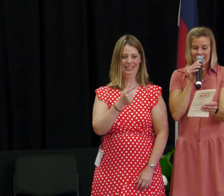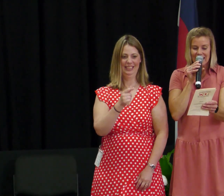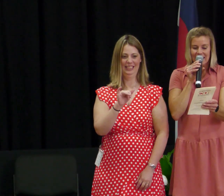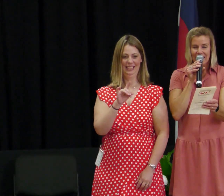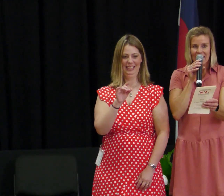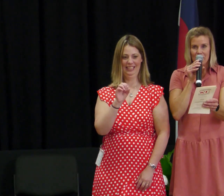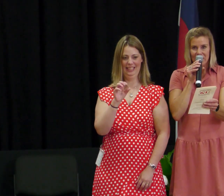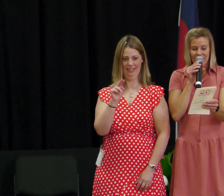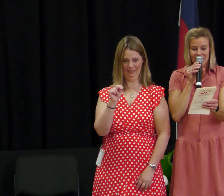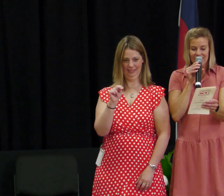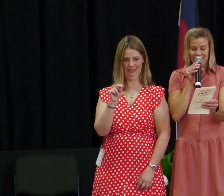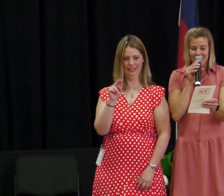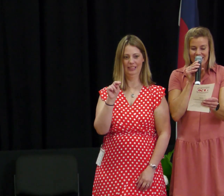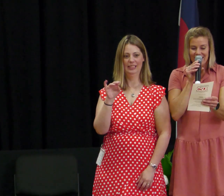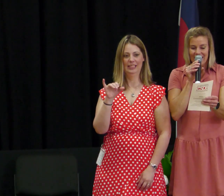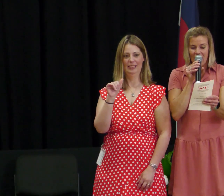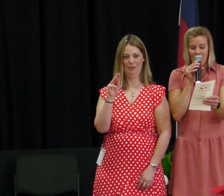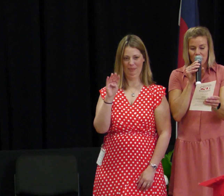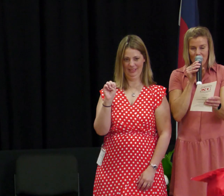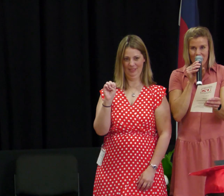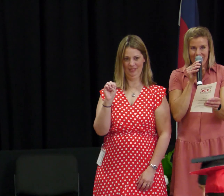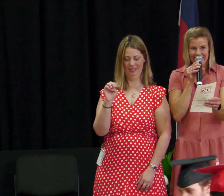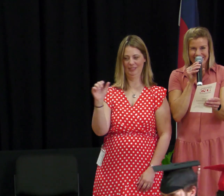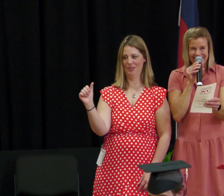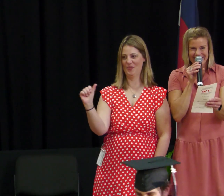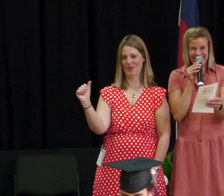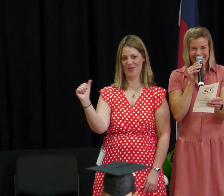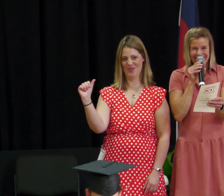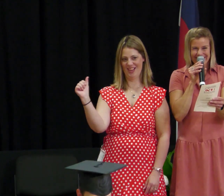Gideon Miani Aurora